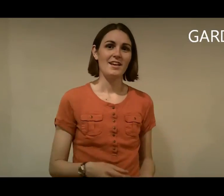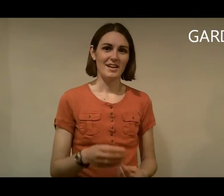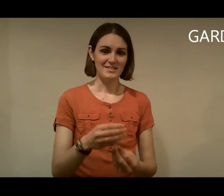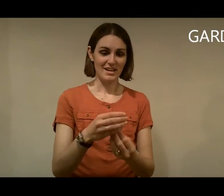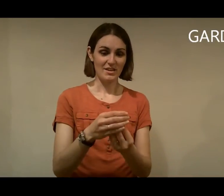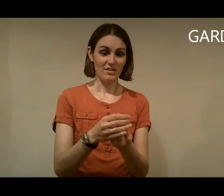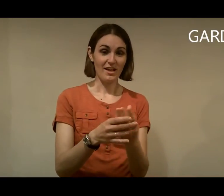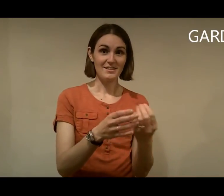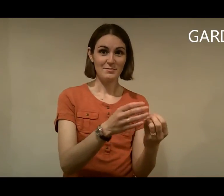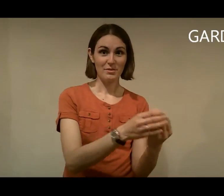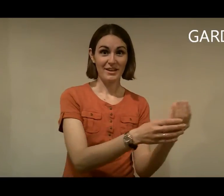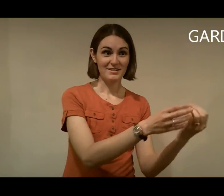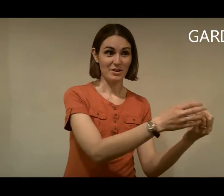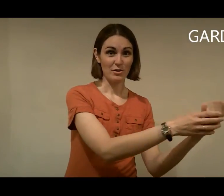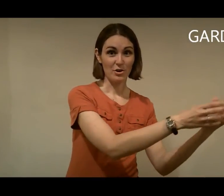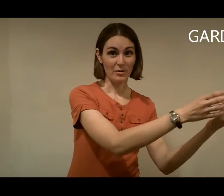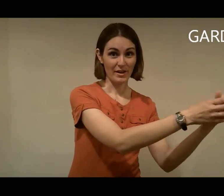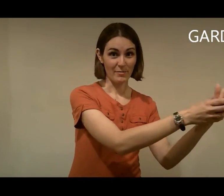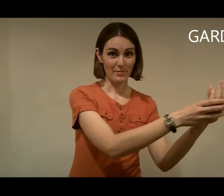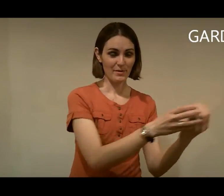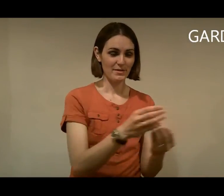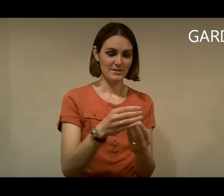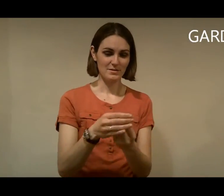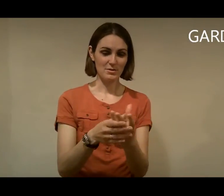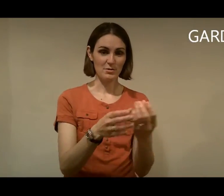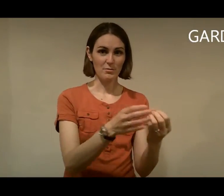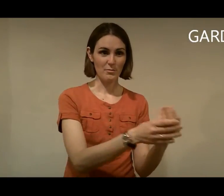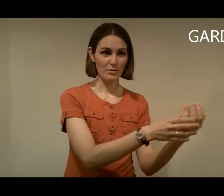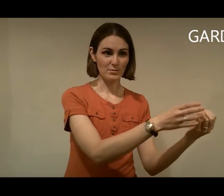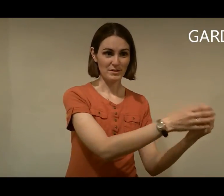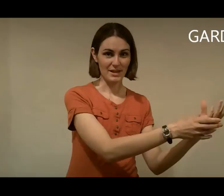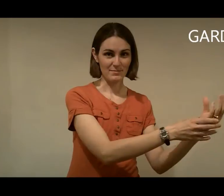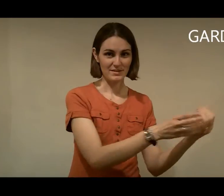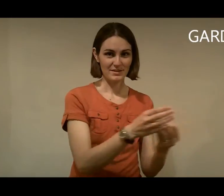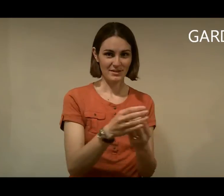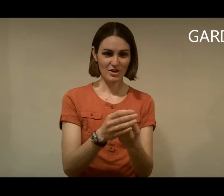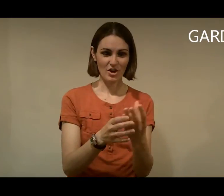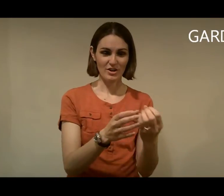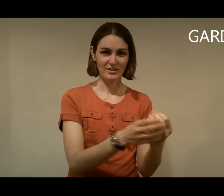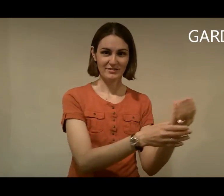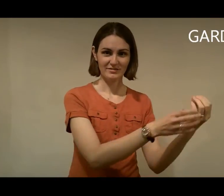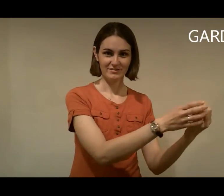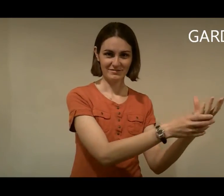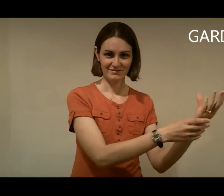It's like lots of plants are growing up, so you do it multiple times. Garden.